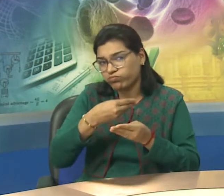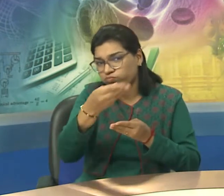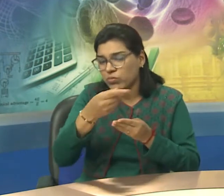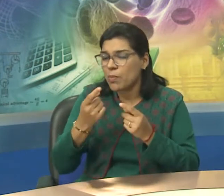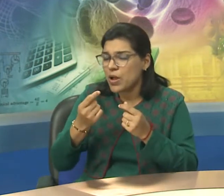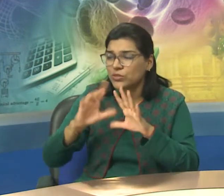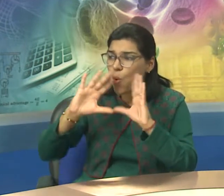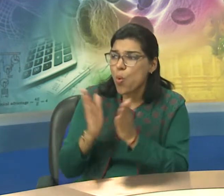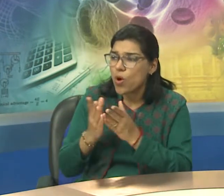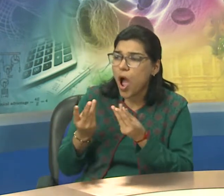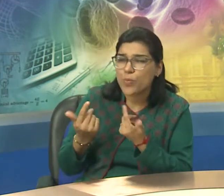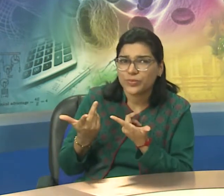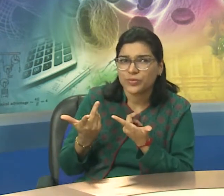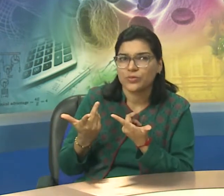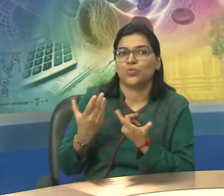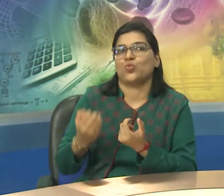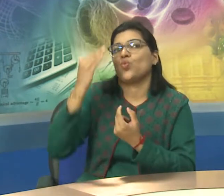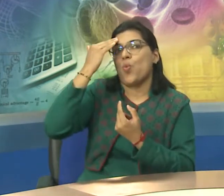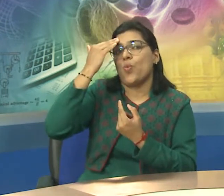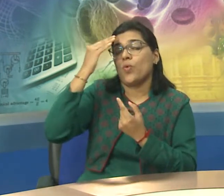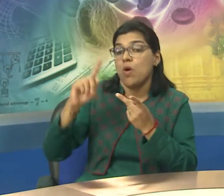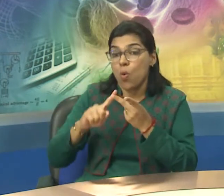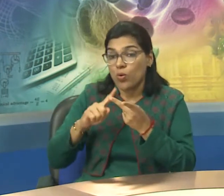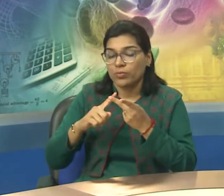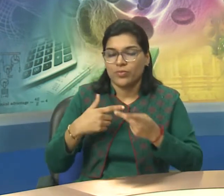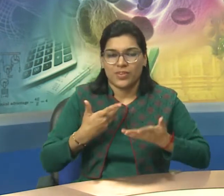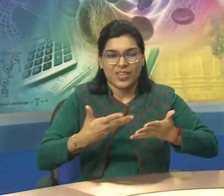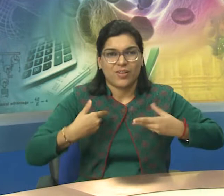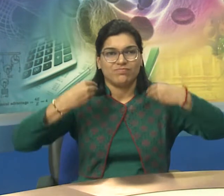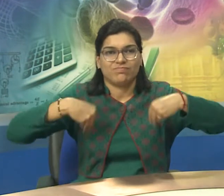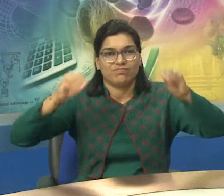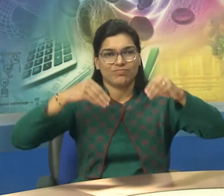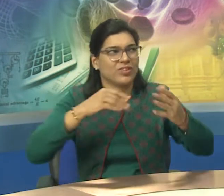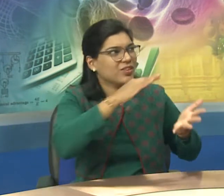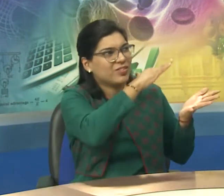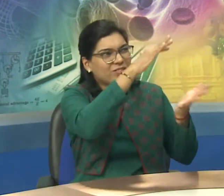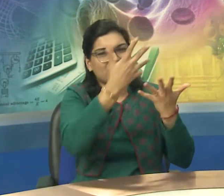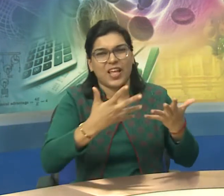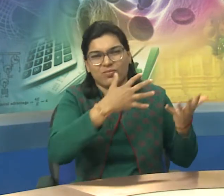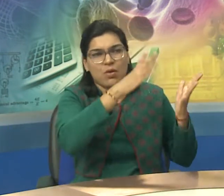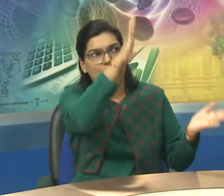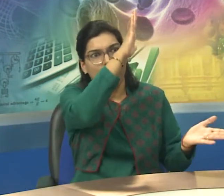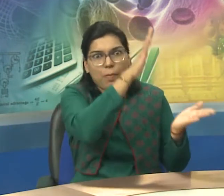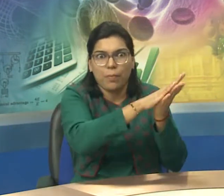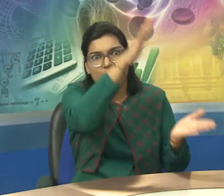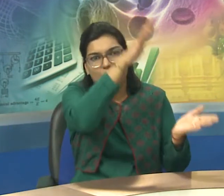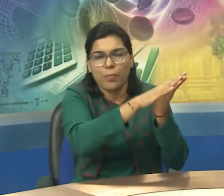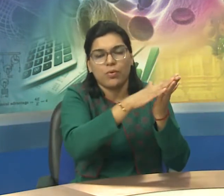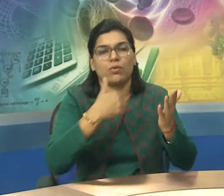need of buying new machinery, purchasing for the business. That is all done by